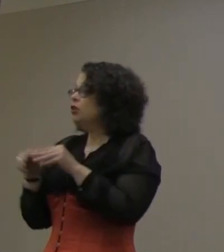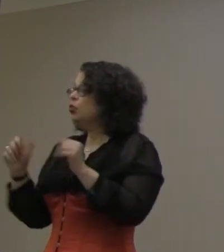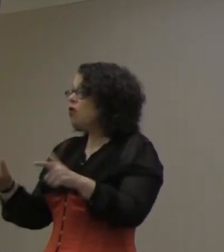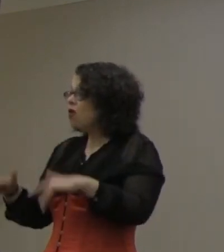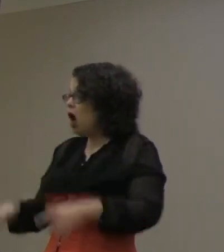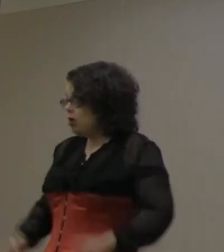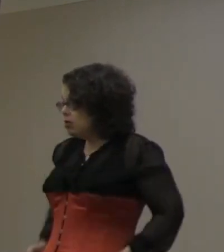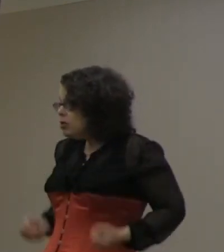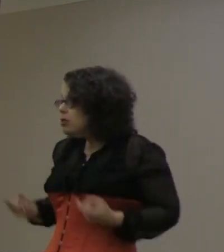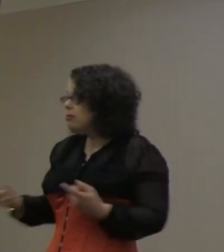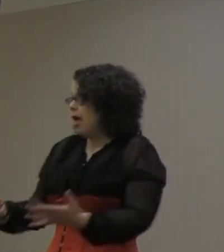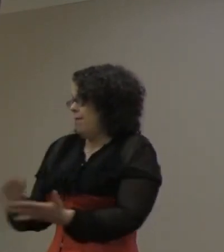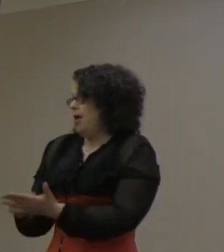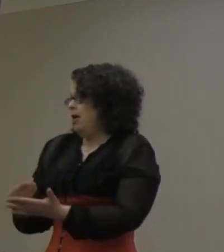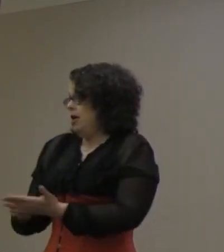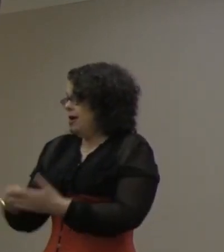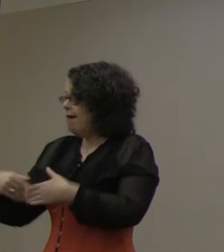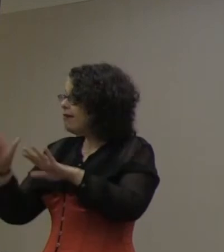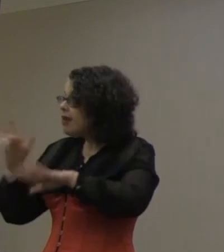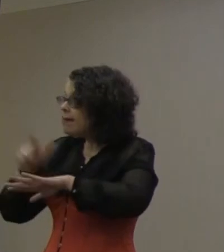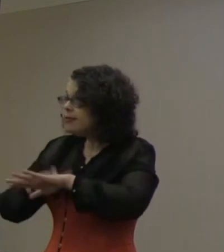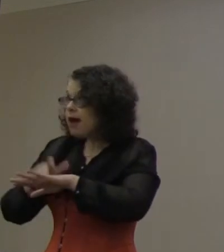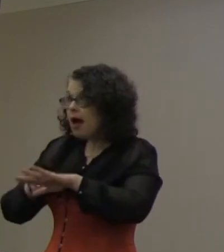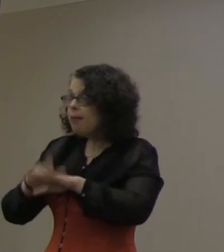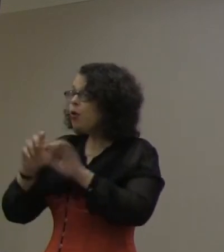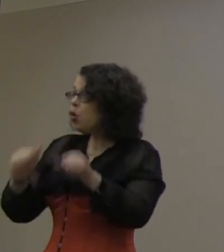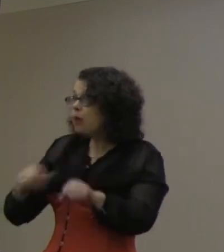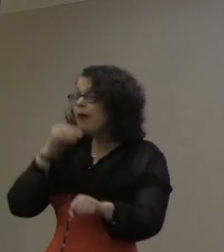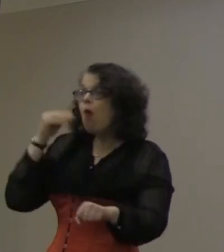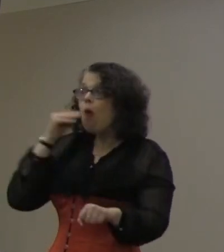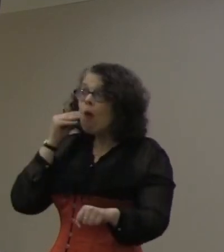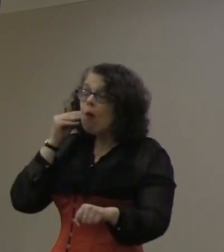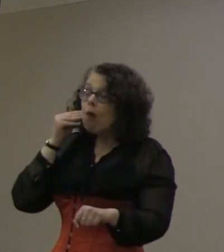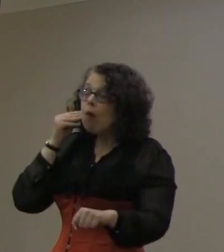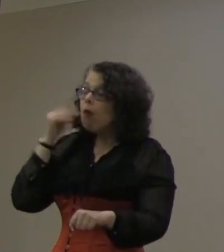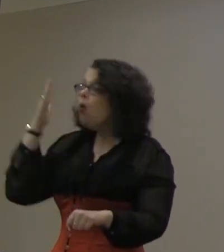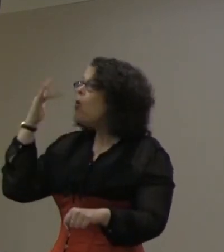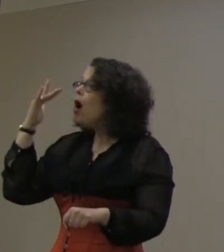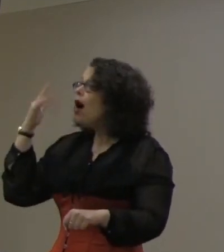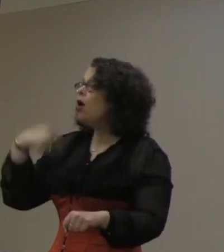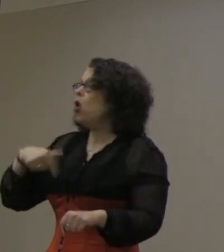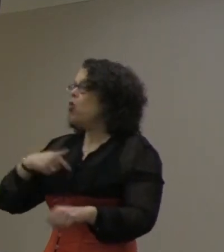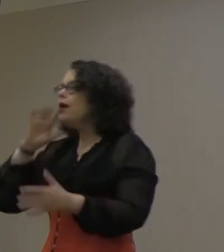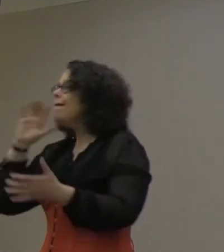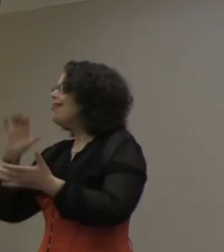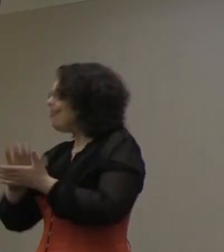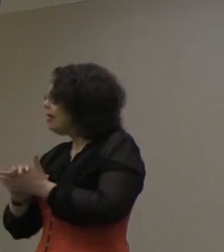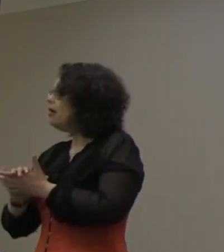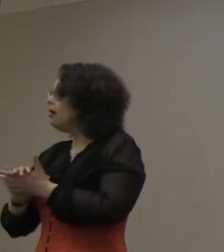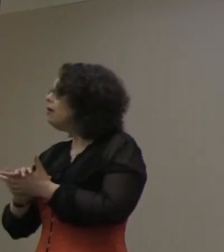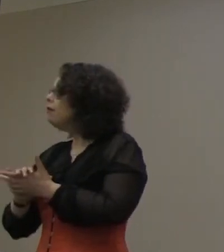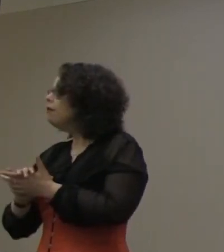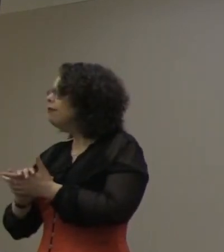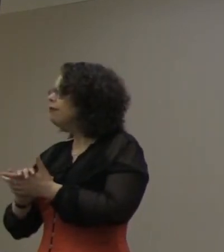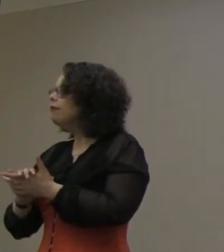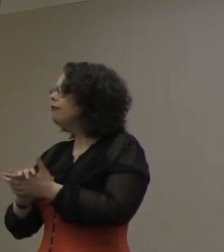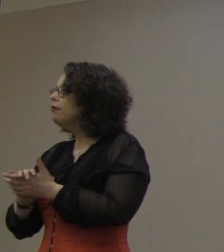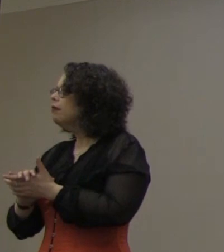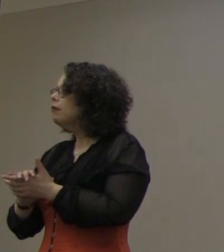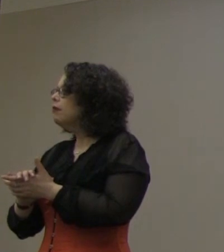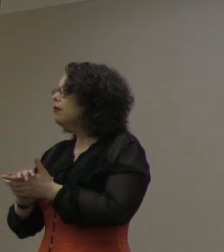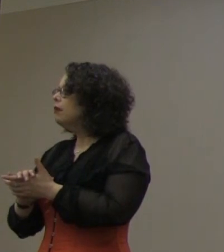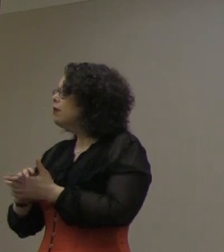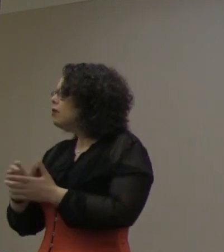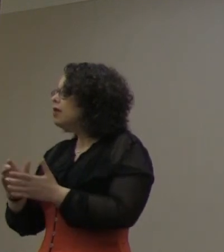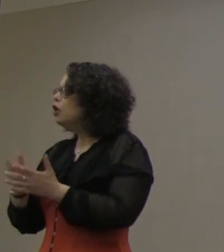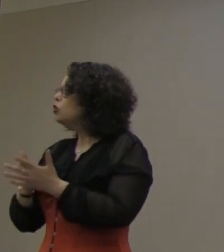spent money and are giving up time at home because we believe in one way or another that it is